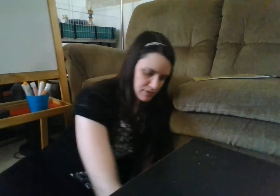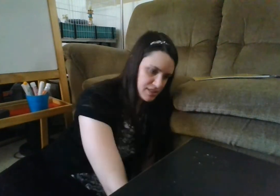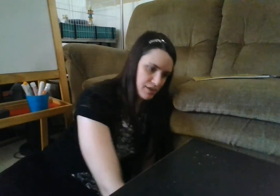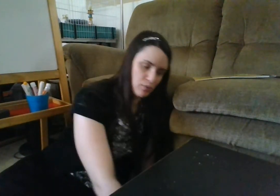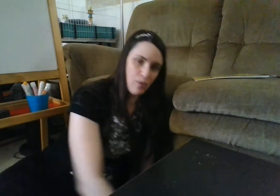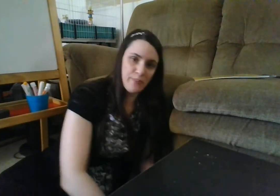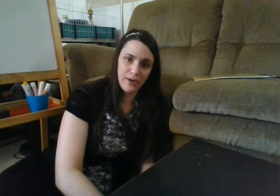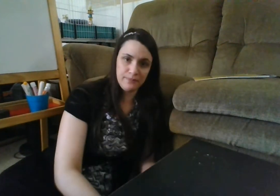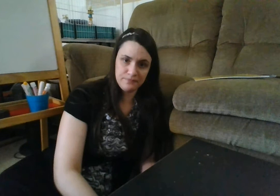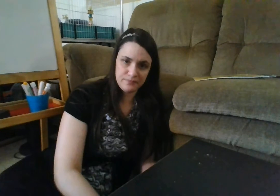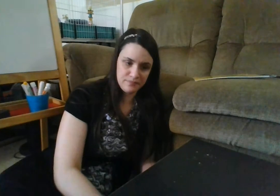Do 1 more.